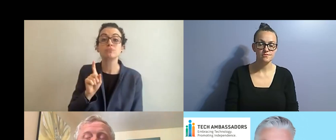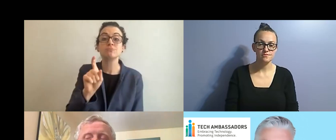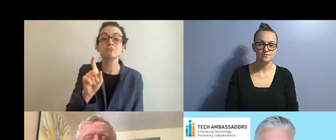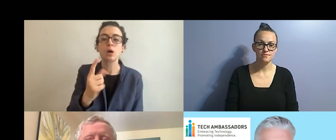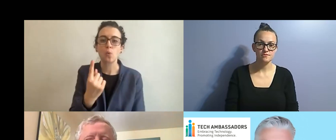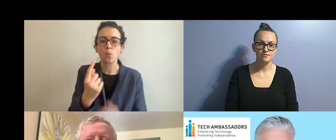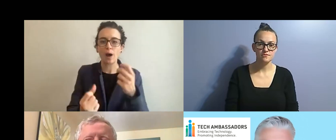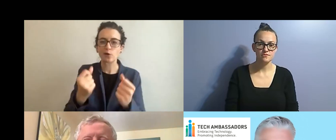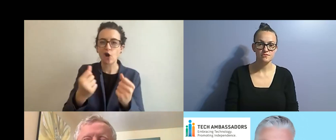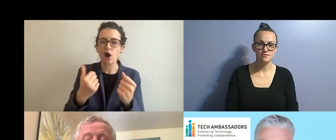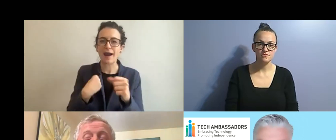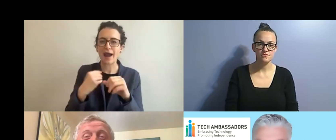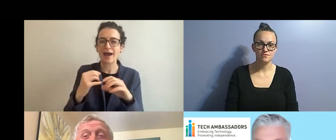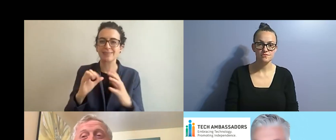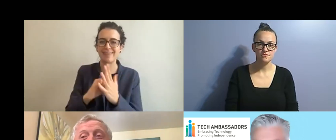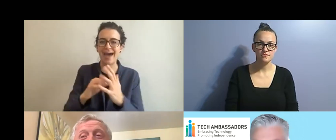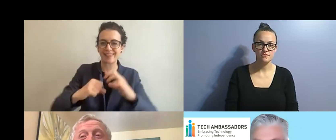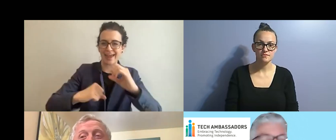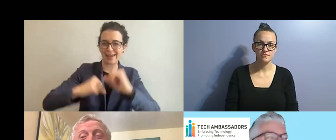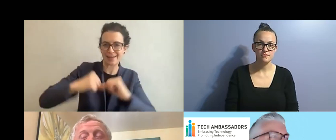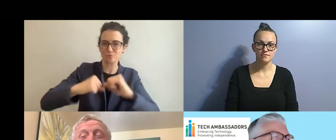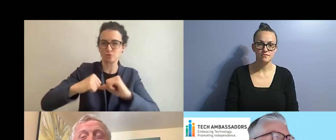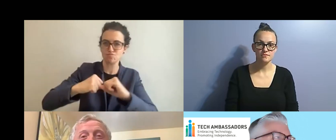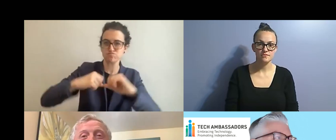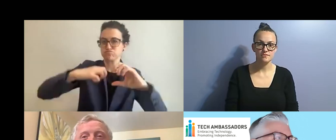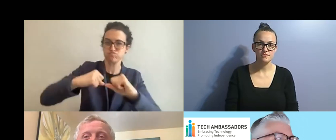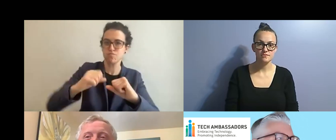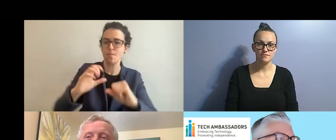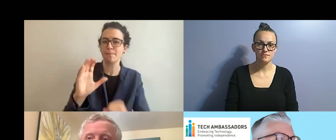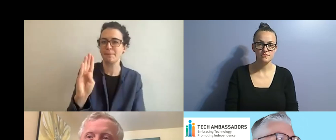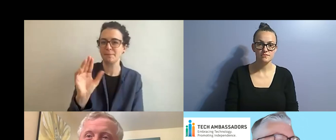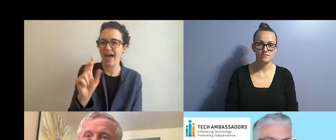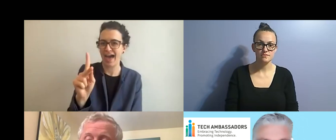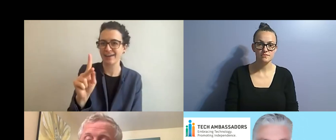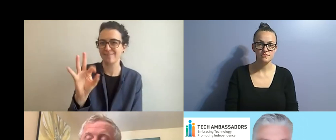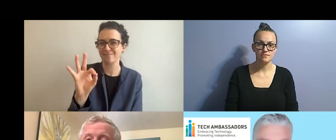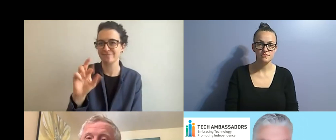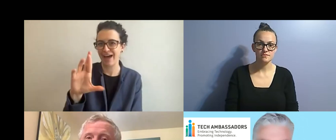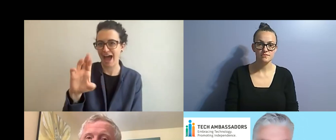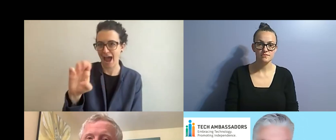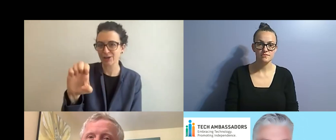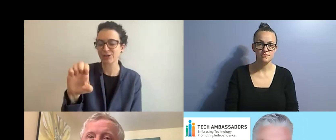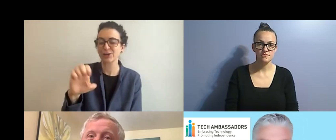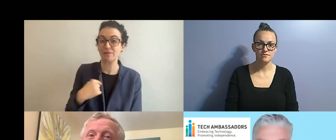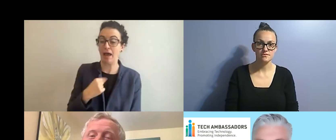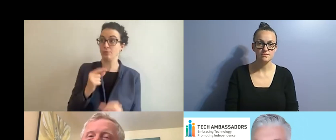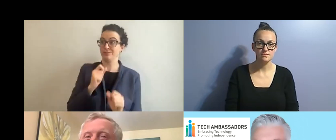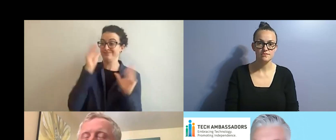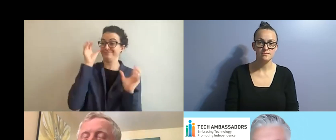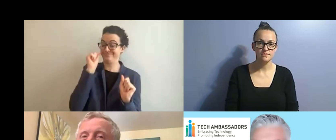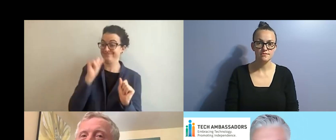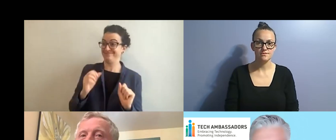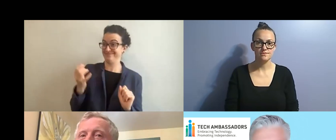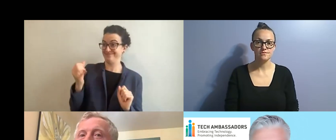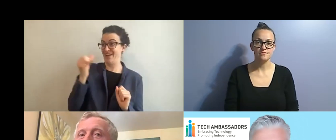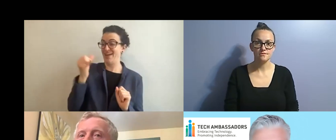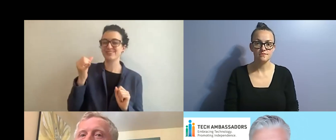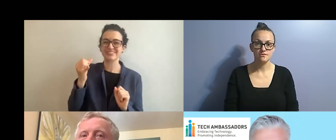Yeah. I felt the vibration, but yeah. So